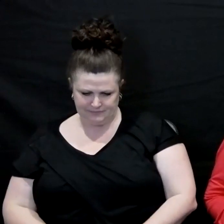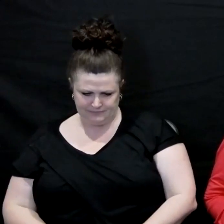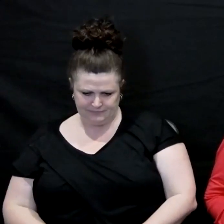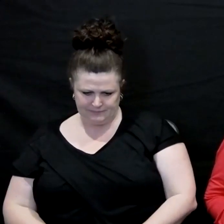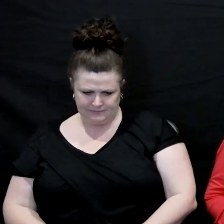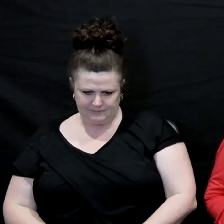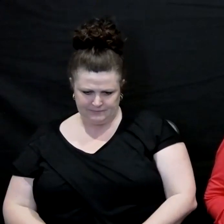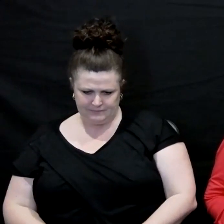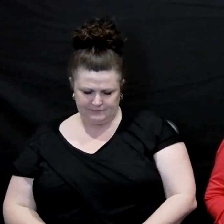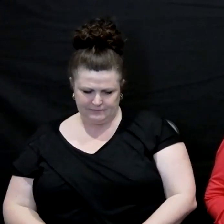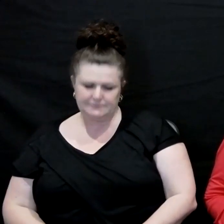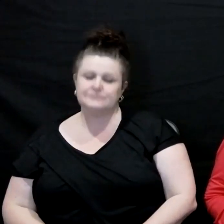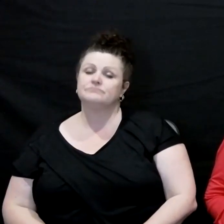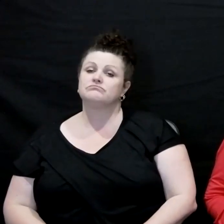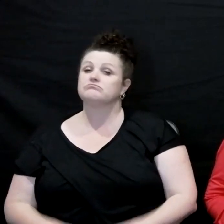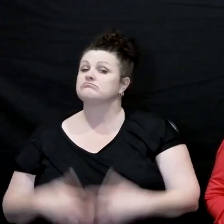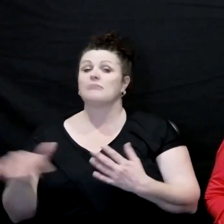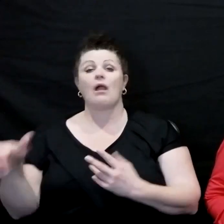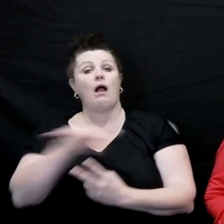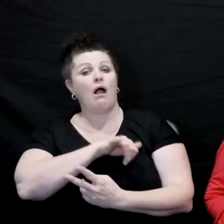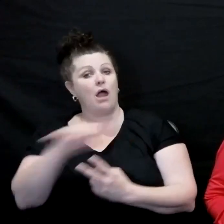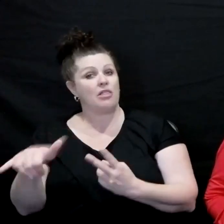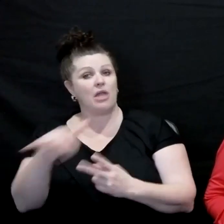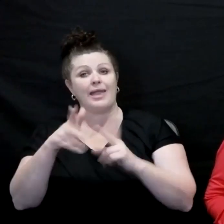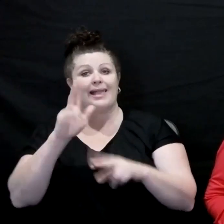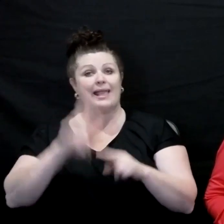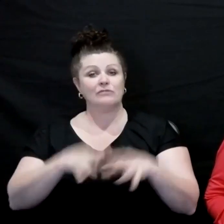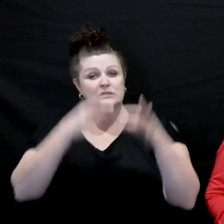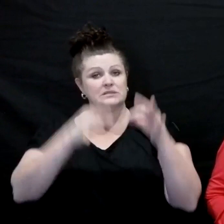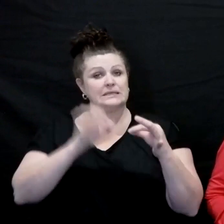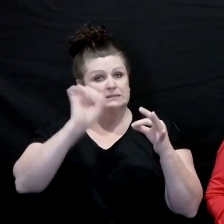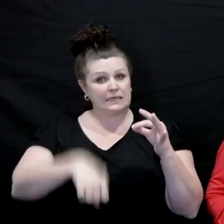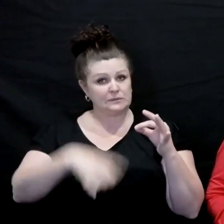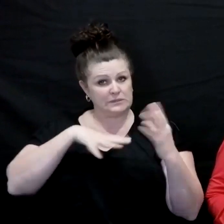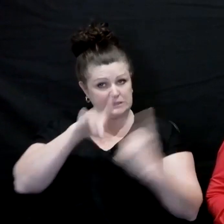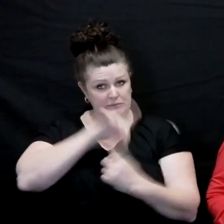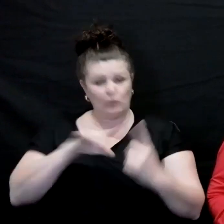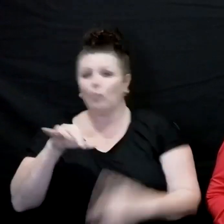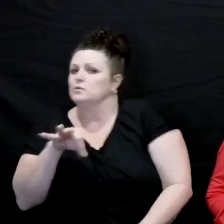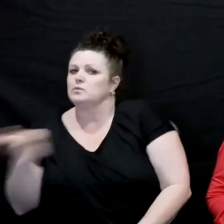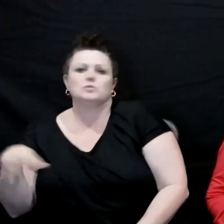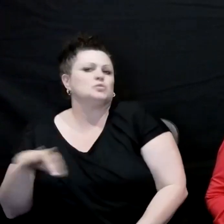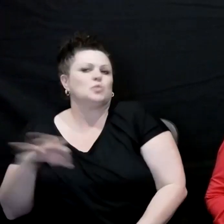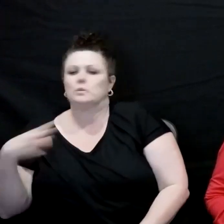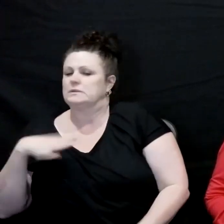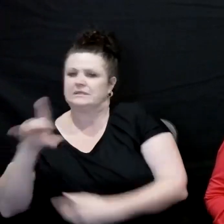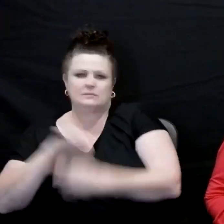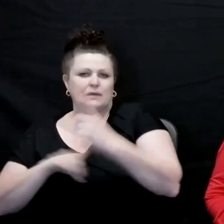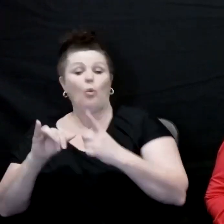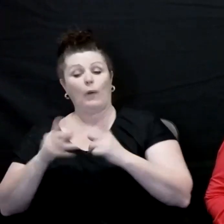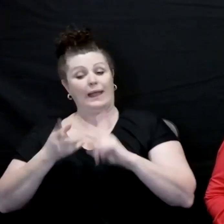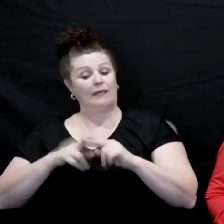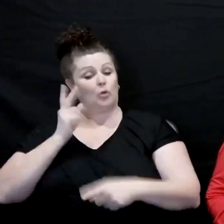But yeah, if either way, if we decide that it is or it isn't needed, unless it's one of those quick